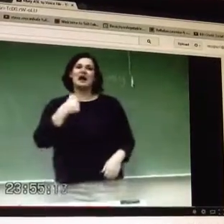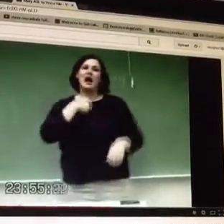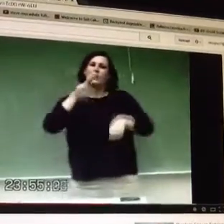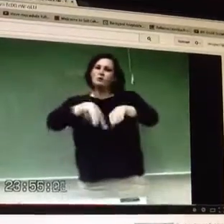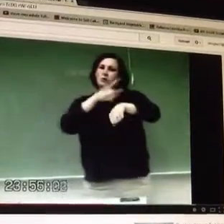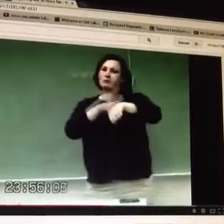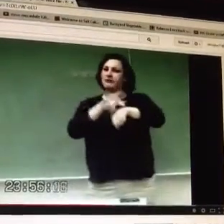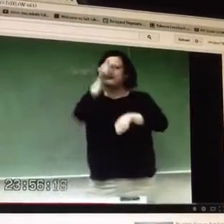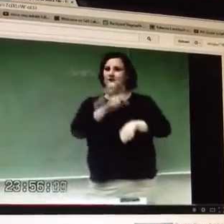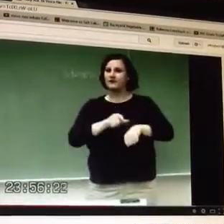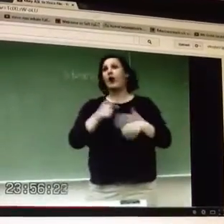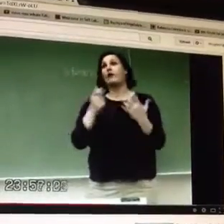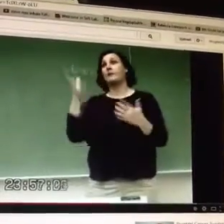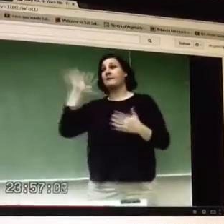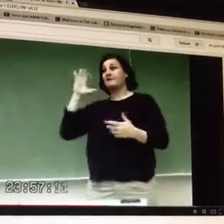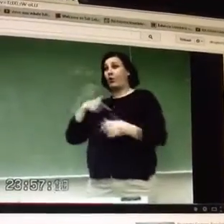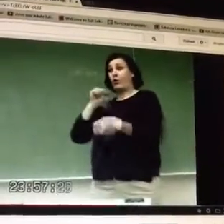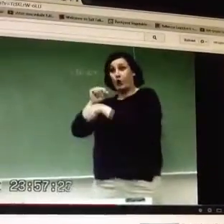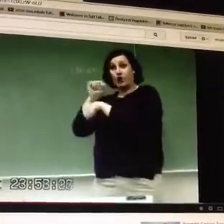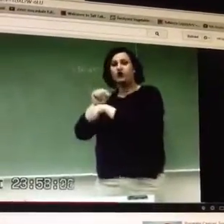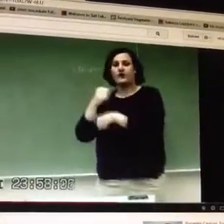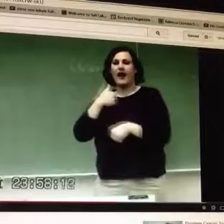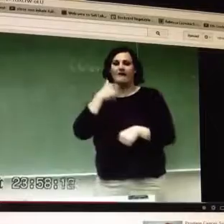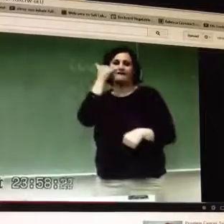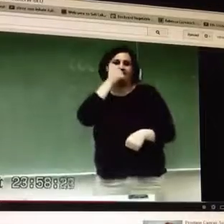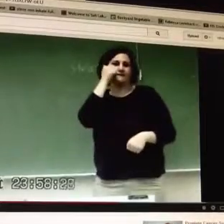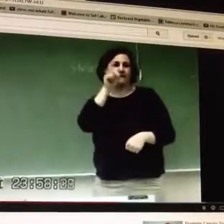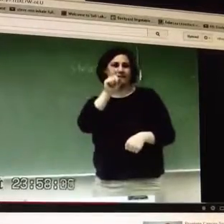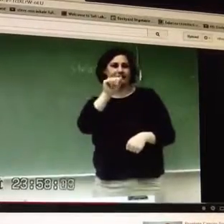Now my favorite one is the calendar.